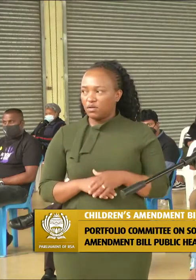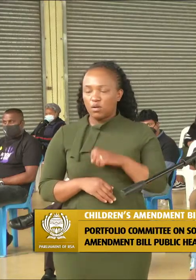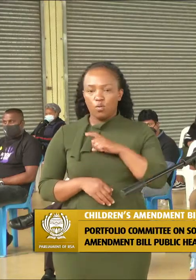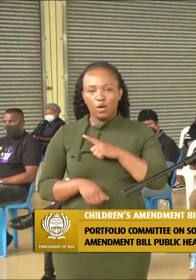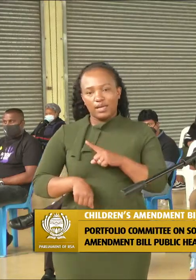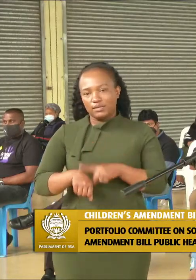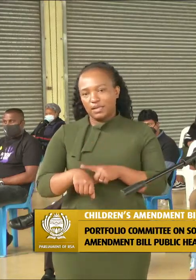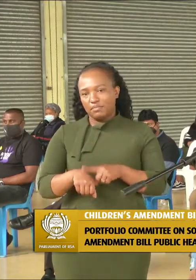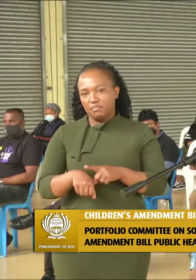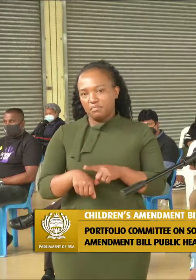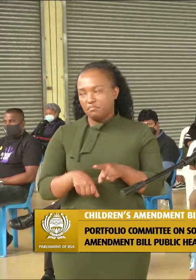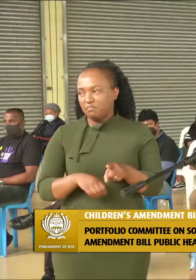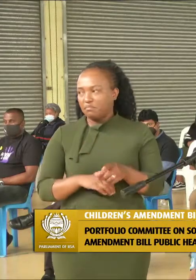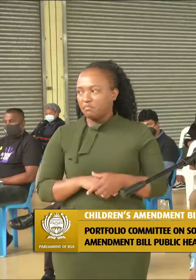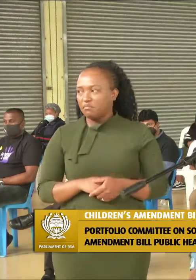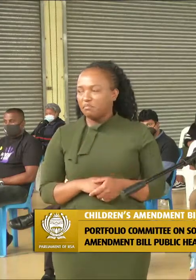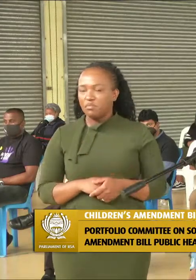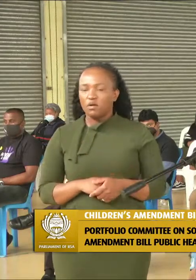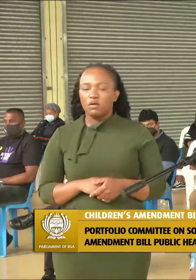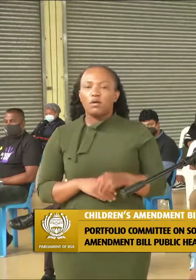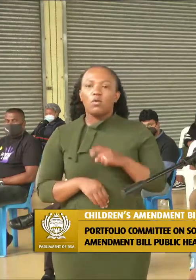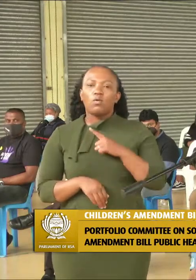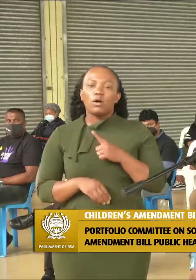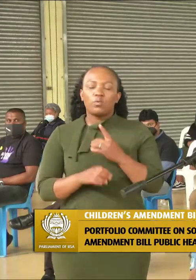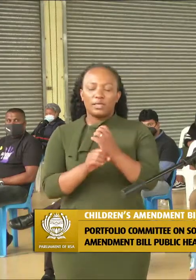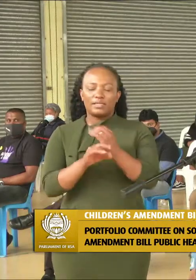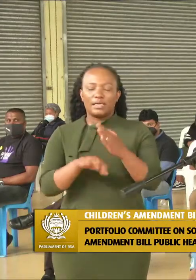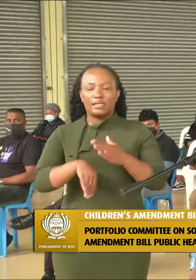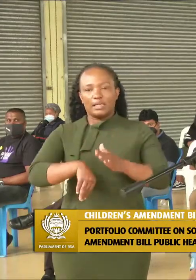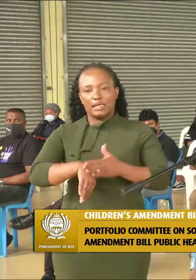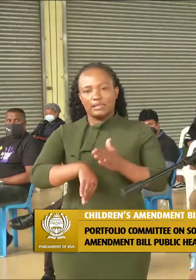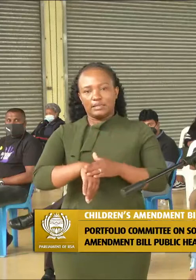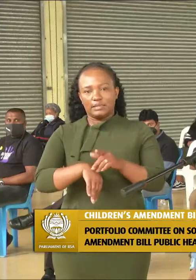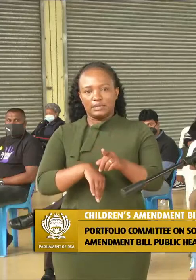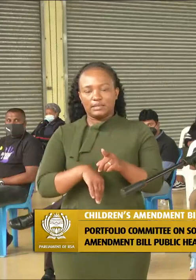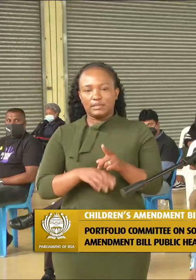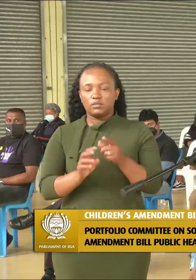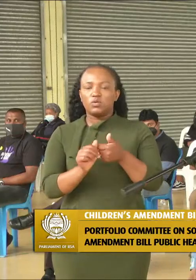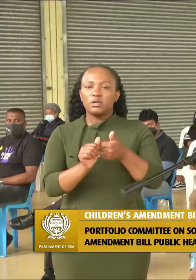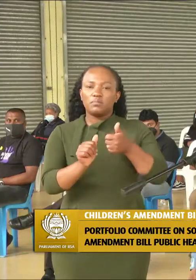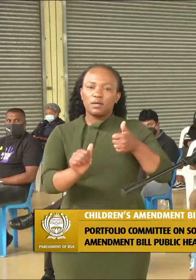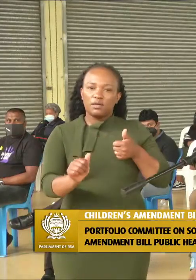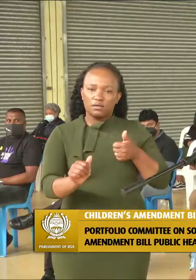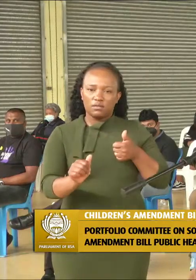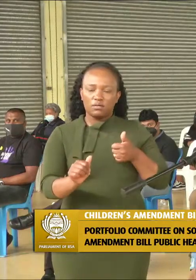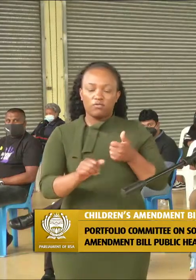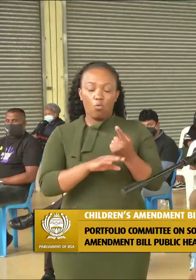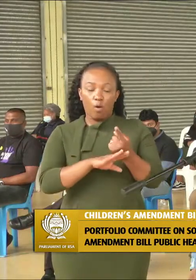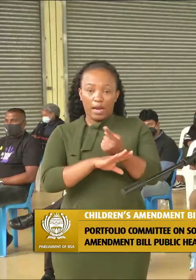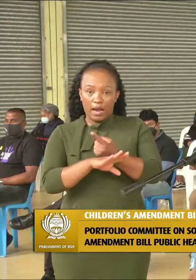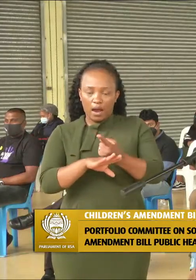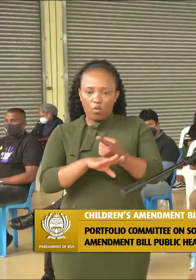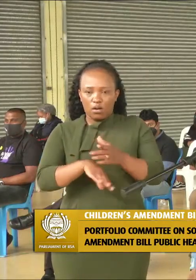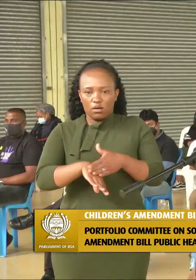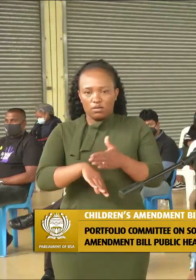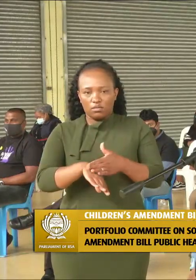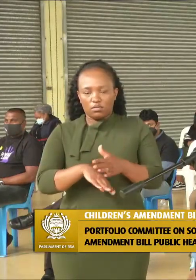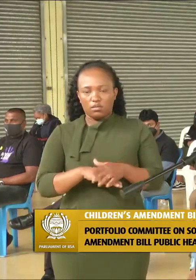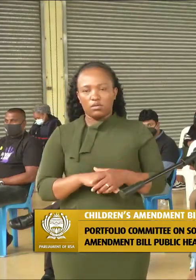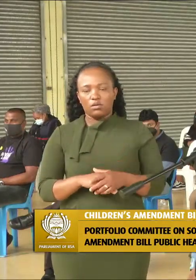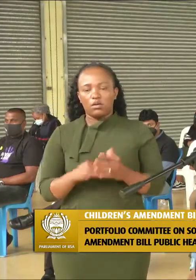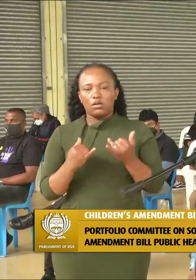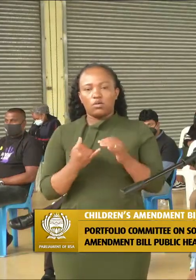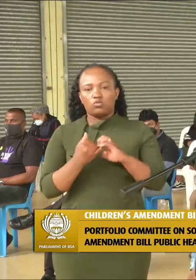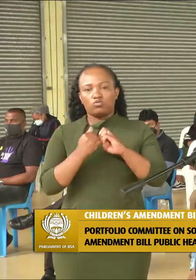time, again, we started very late. So we were behind by an hour. So we must try